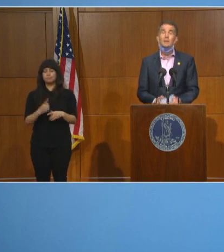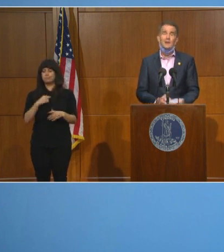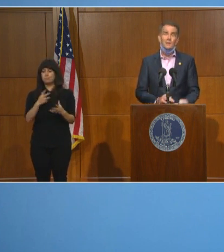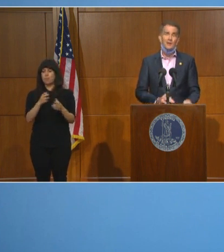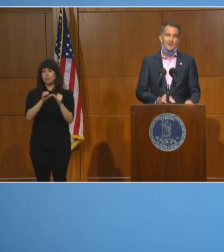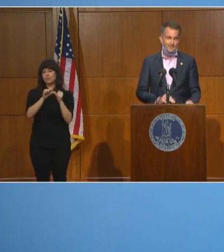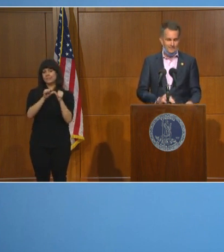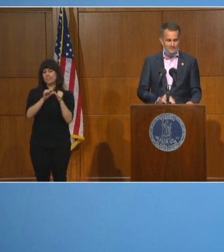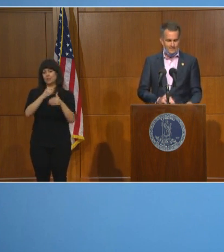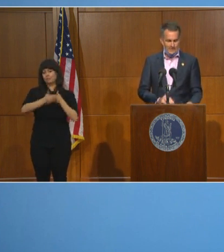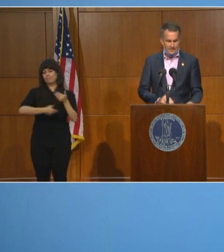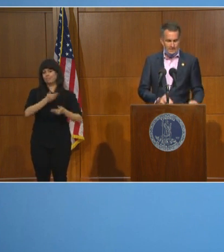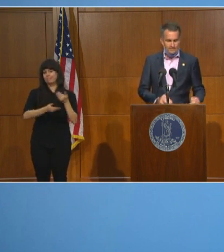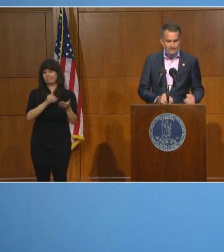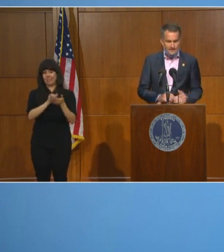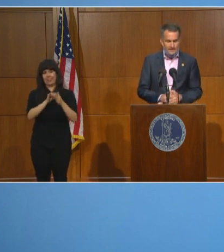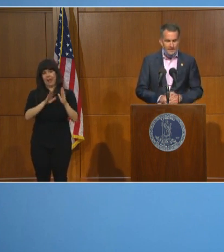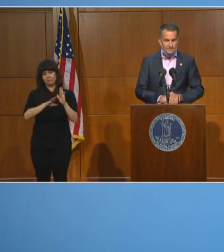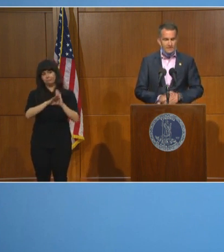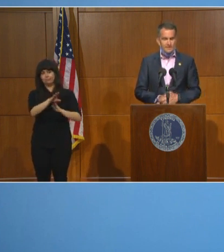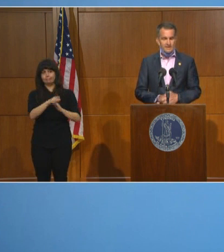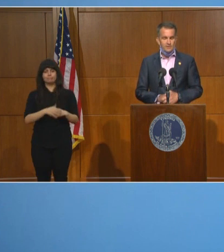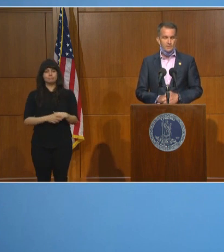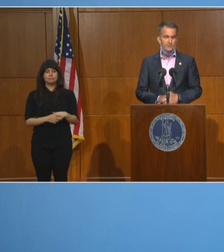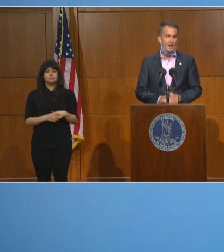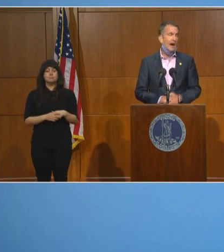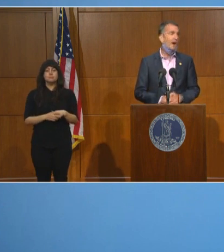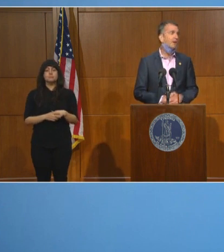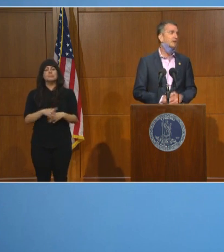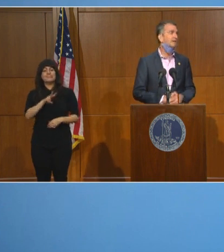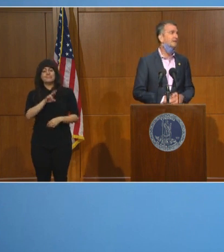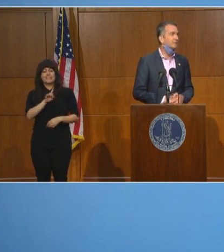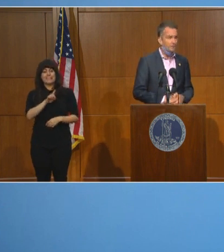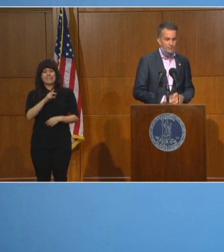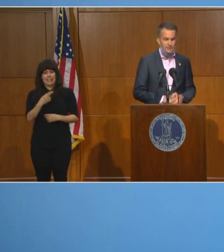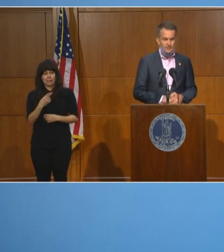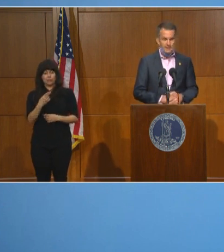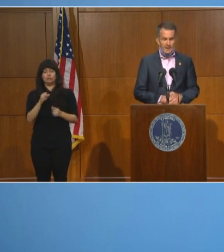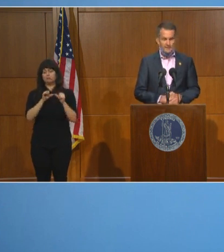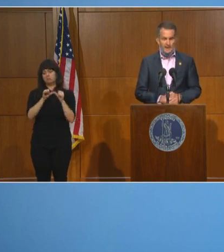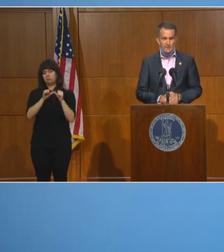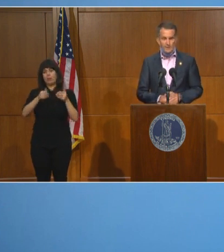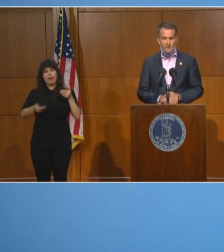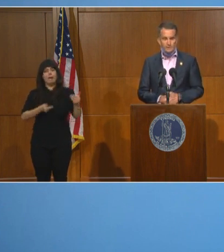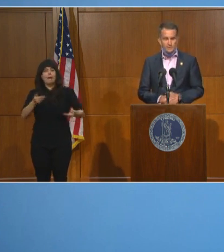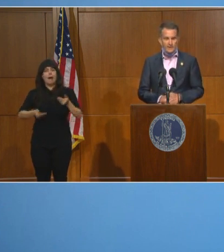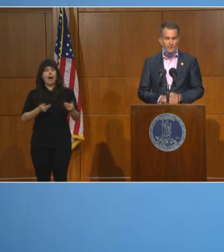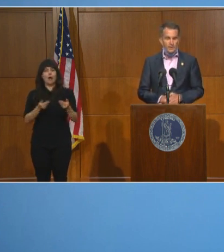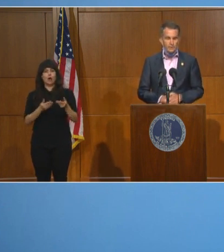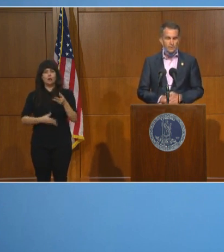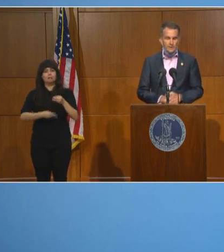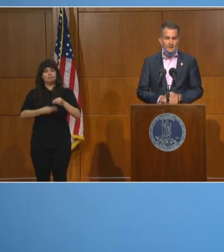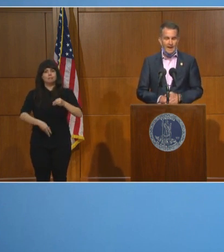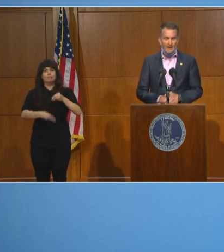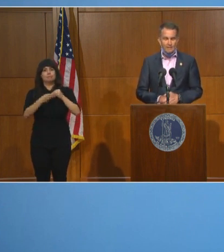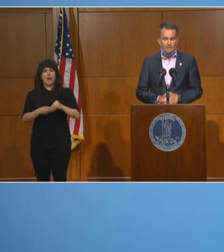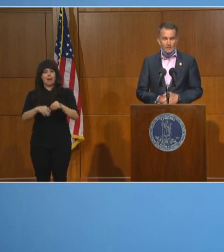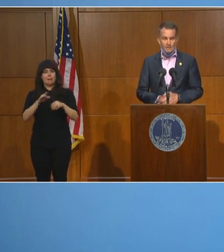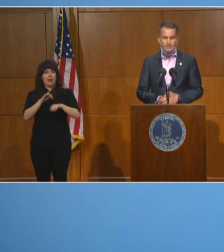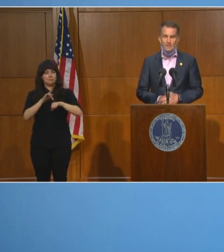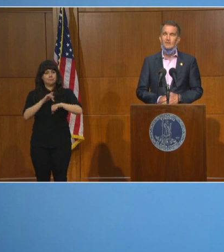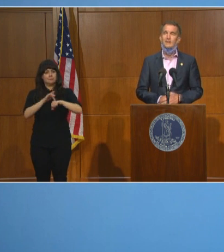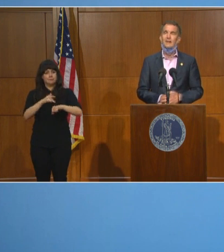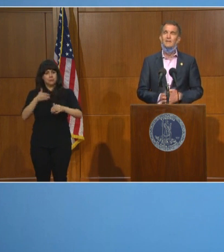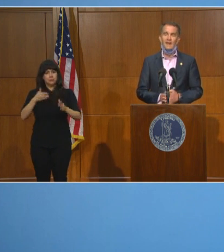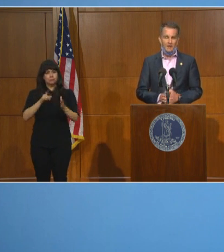keep it that way. VDH continues to hire additional contact tracers, and we are doing an average